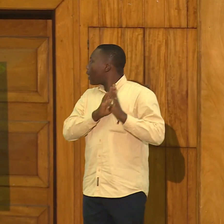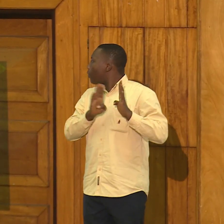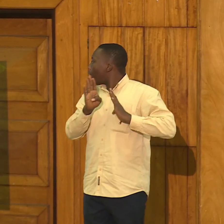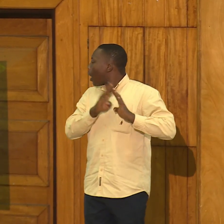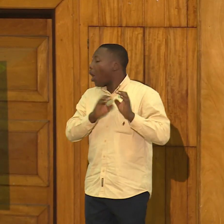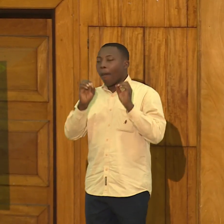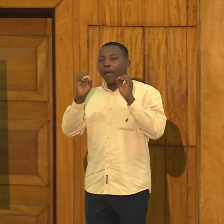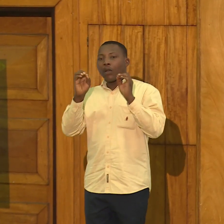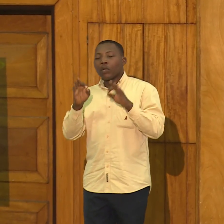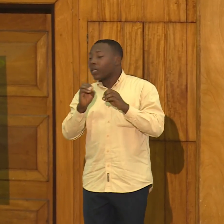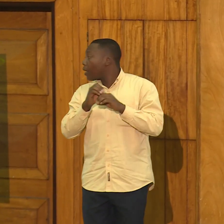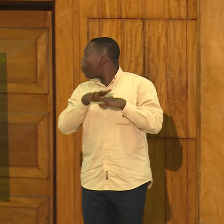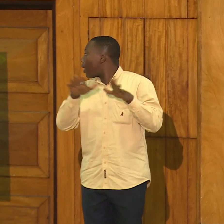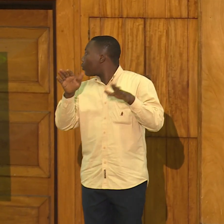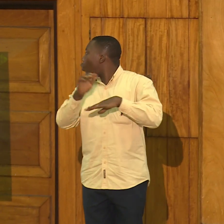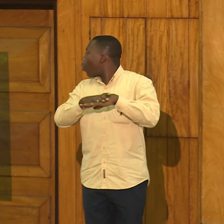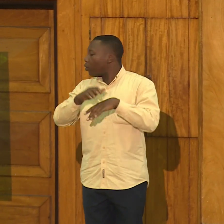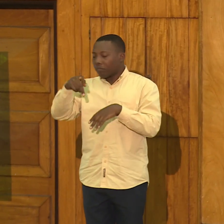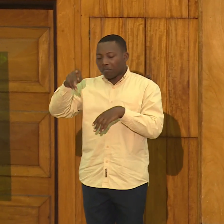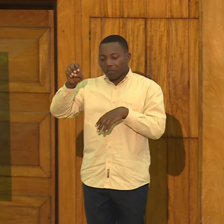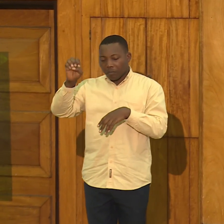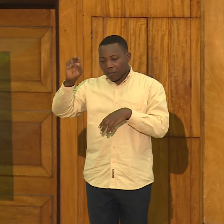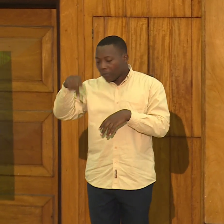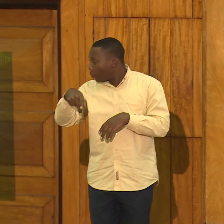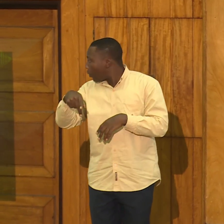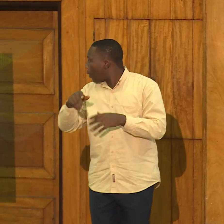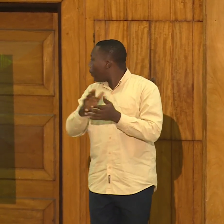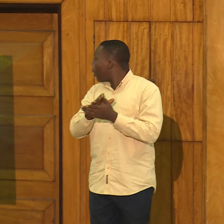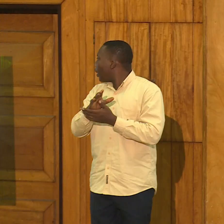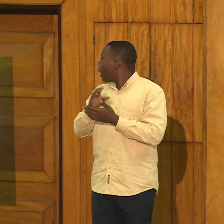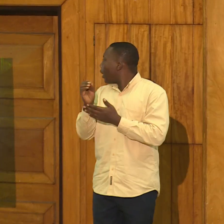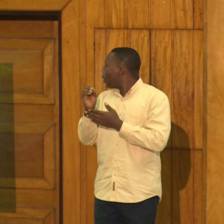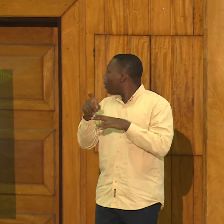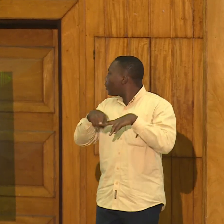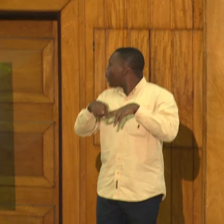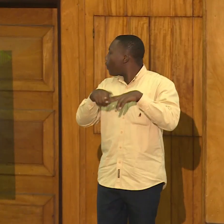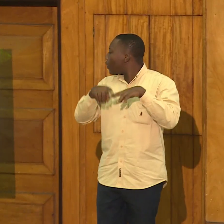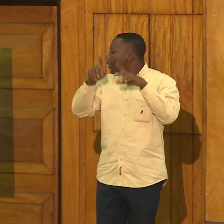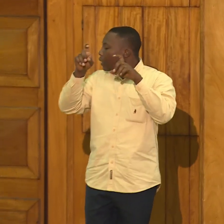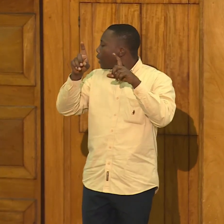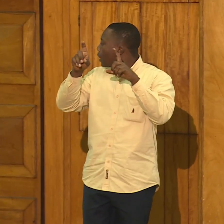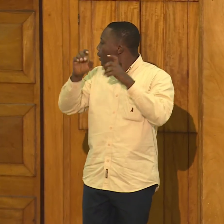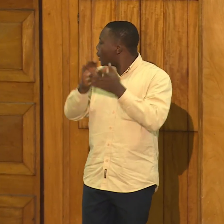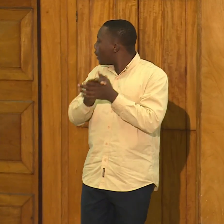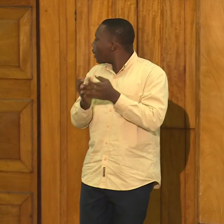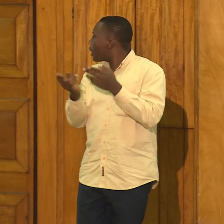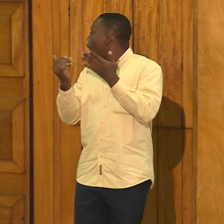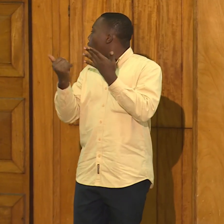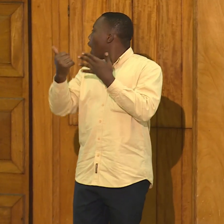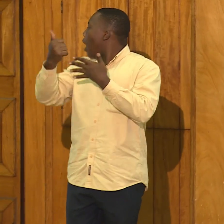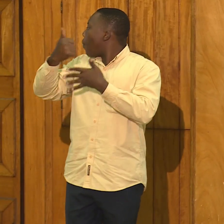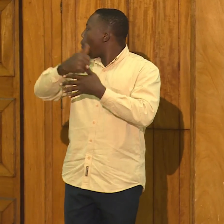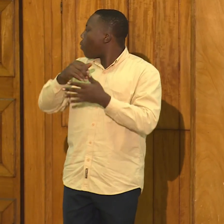on PrEP and HIV Testing Uptake Among Female Sex Workers in Southern Nigeria's IDP